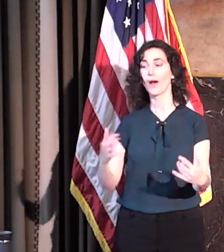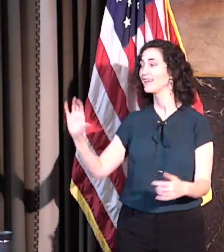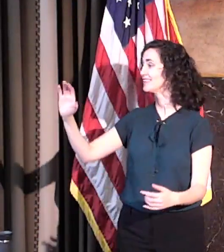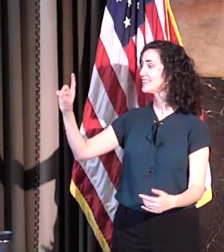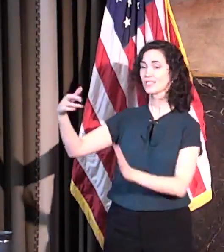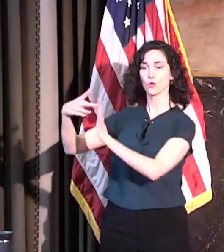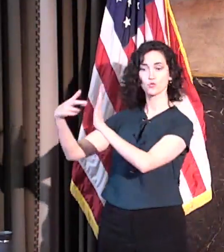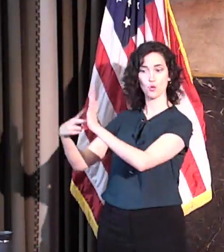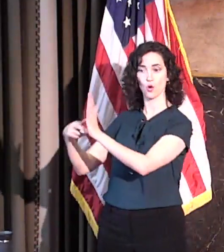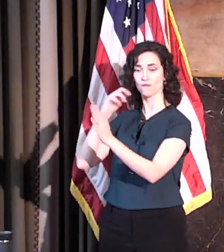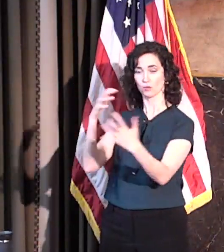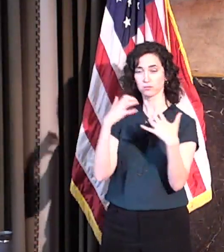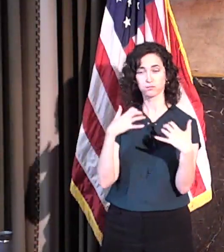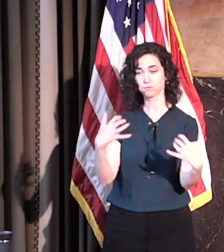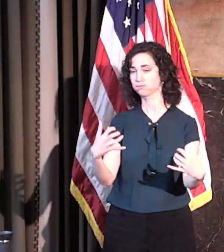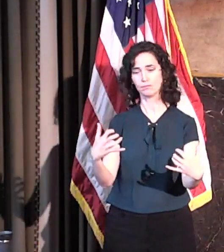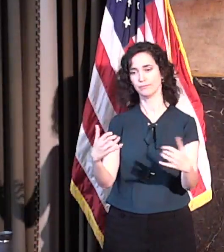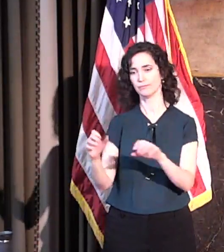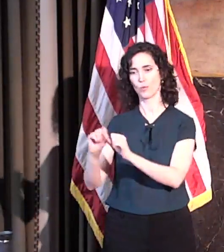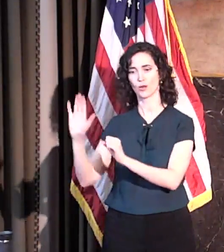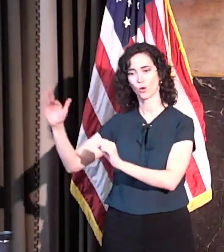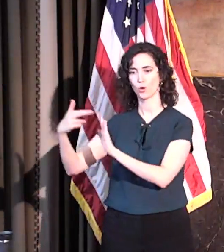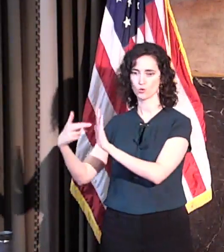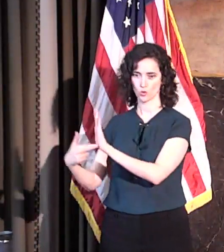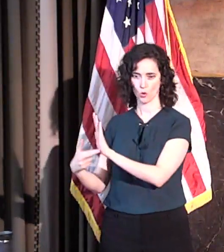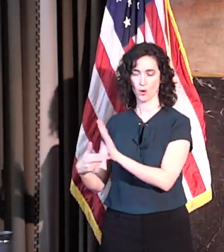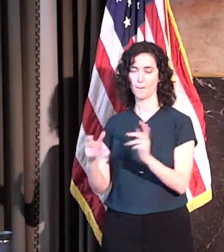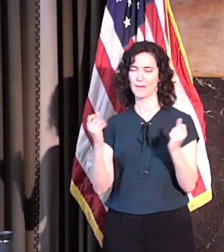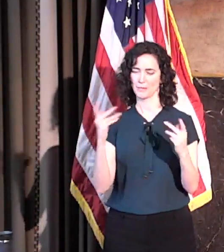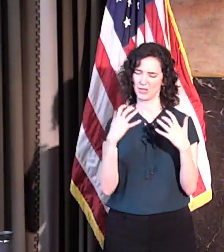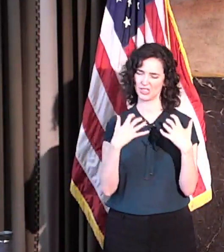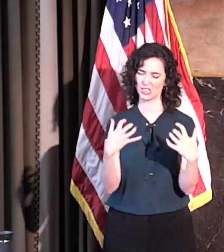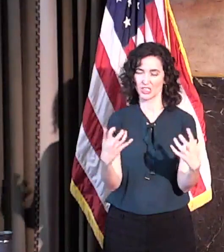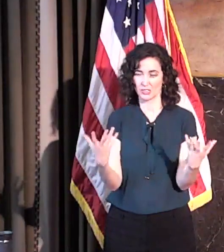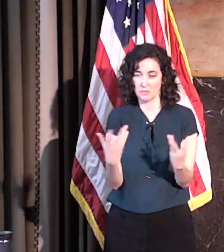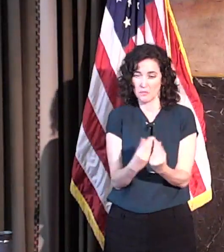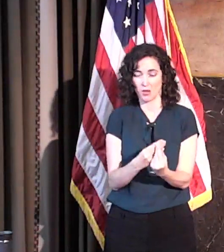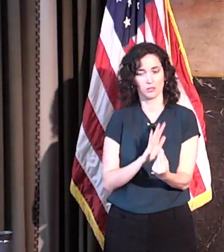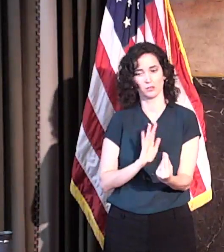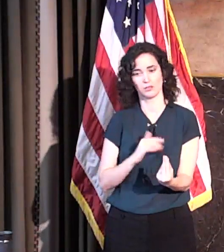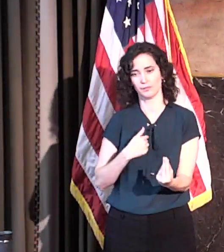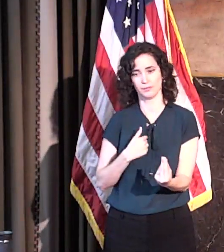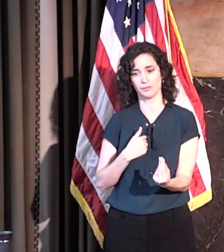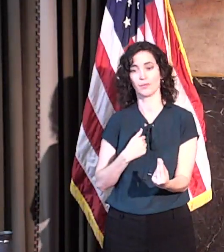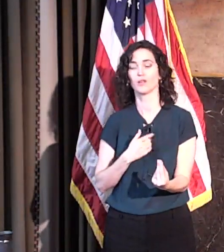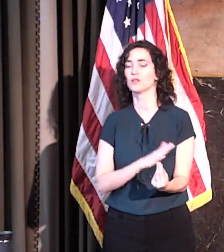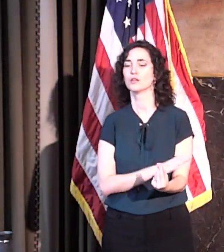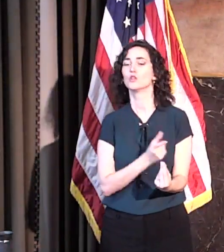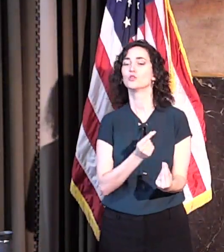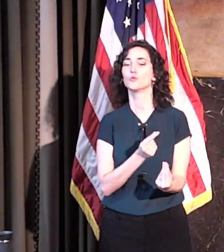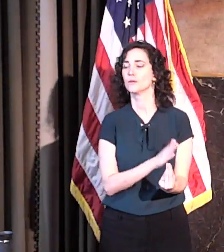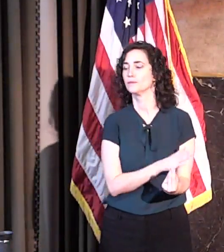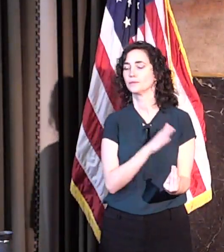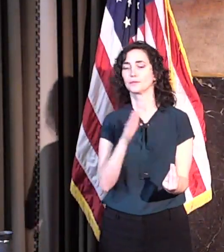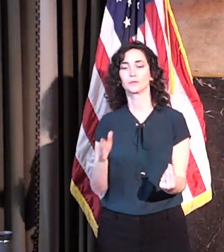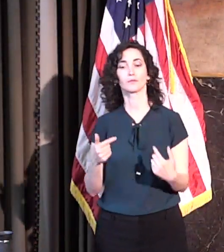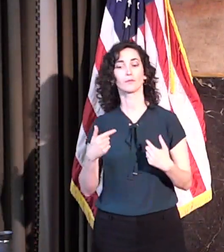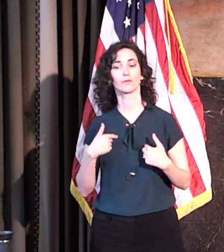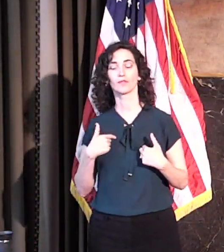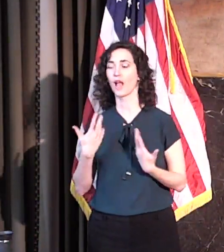on gatherings and putting that many people in such a tight spot. So we're not going to do that. Instead,